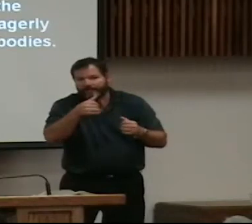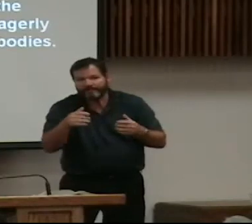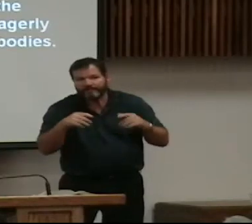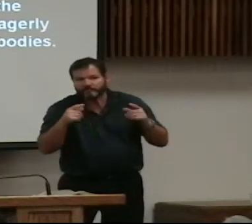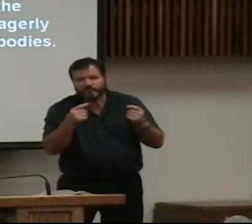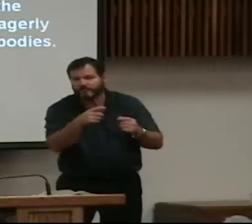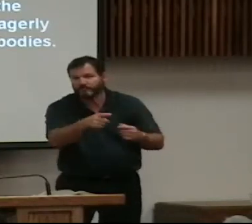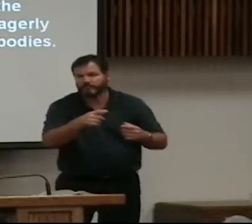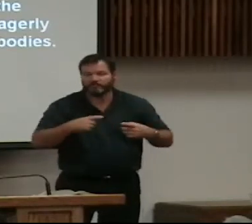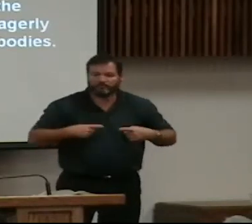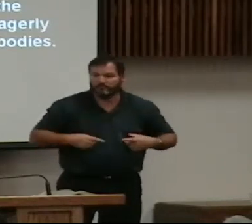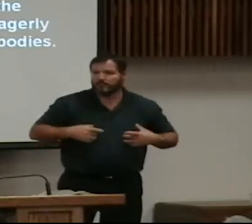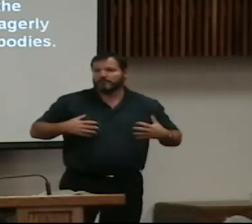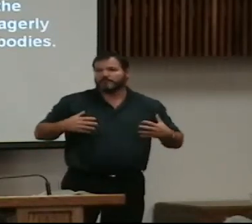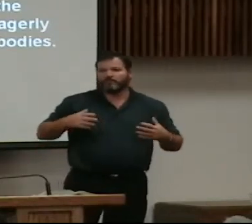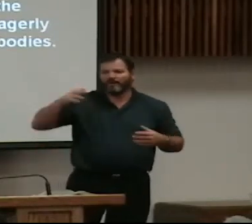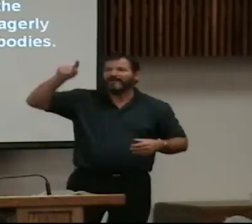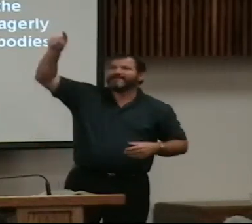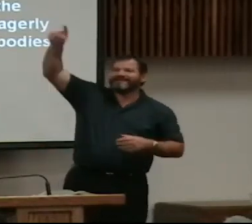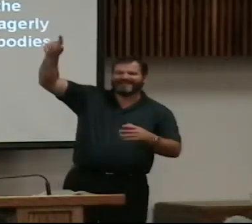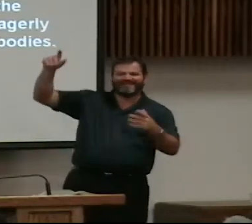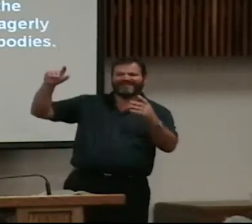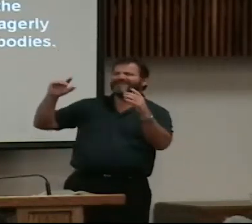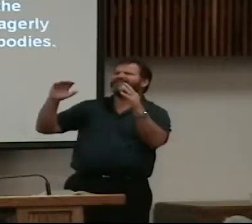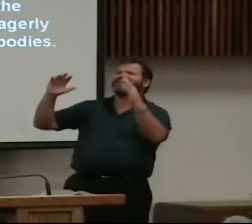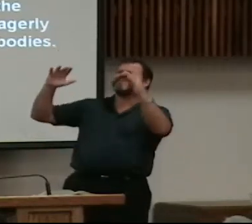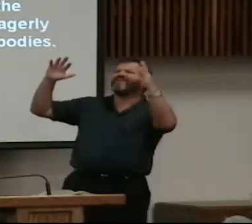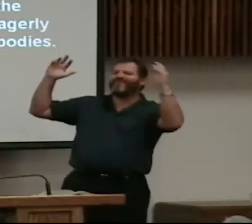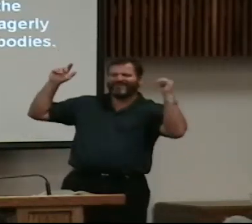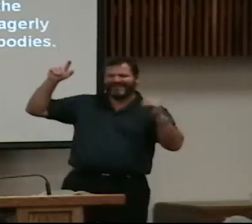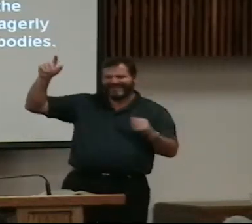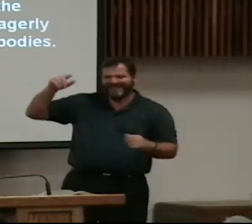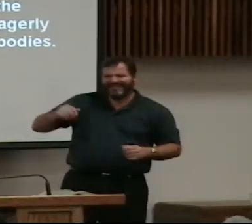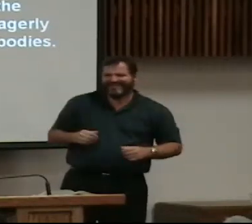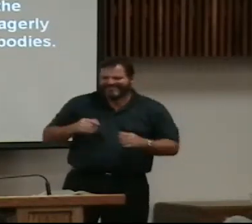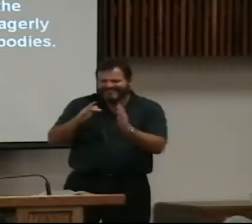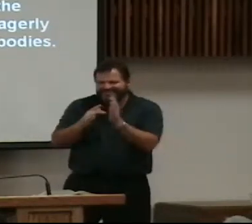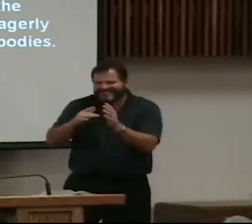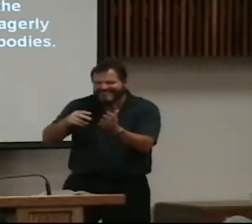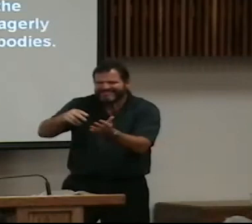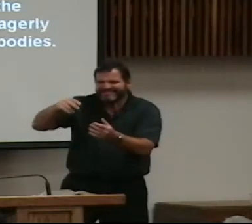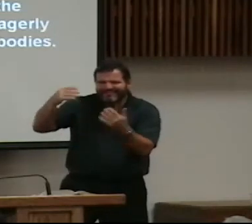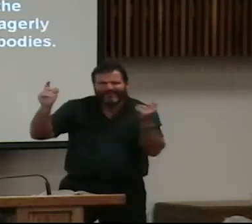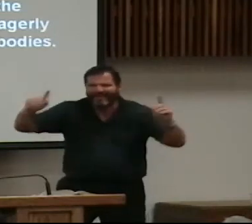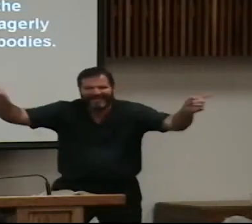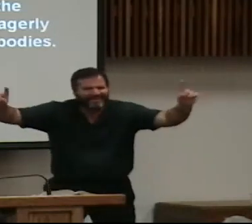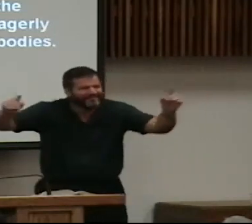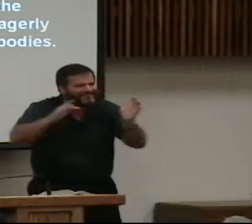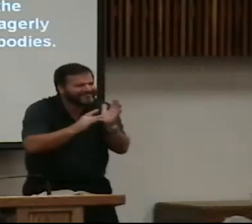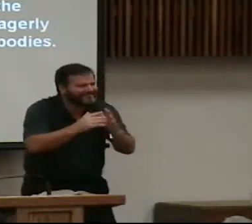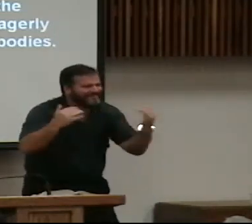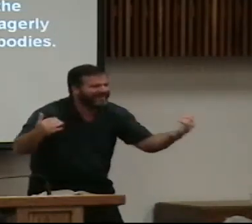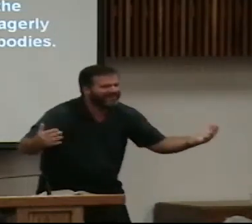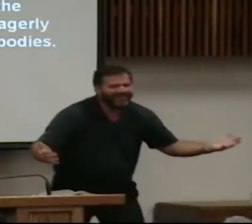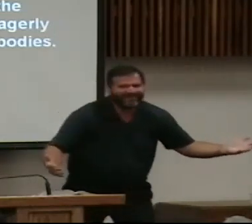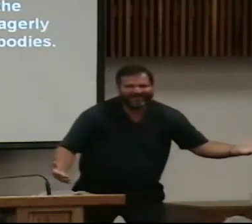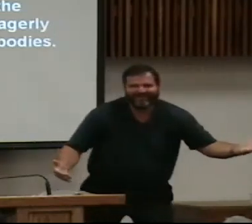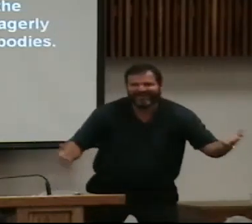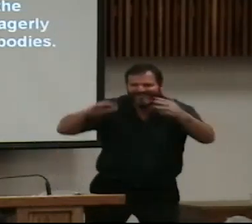support. Can we do anything for you? He is glorious. Jesus is where? Where is Jesus right